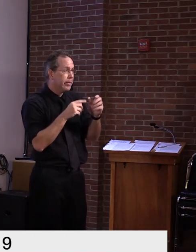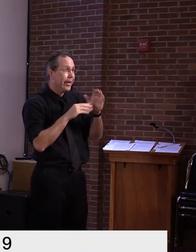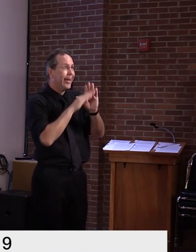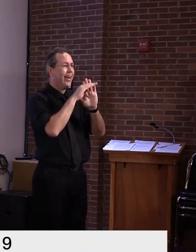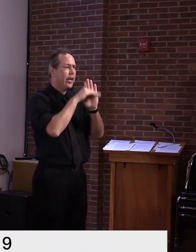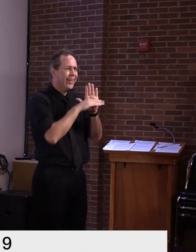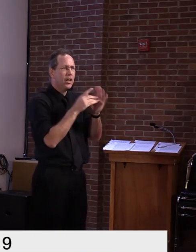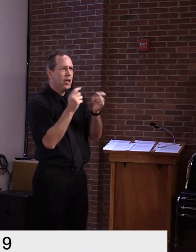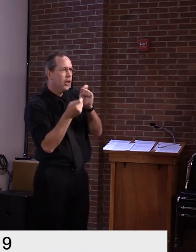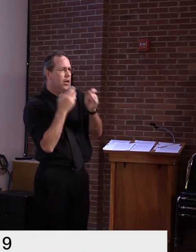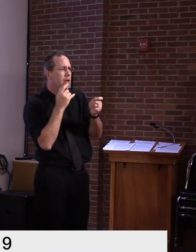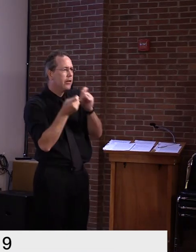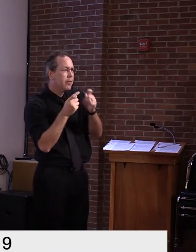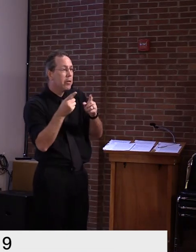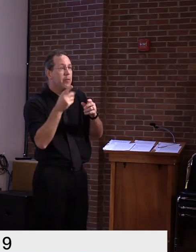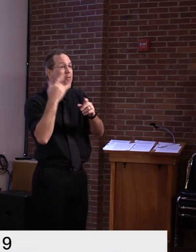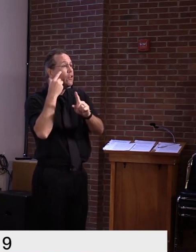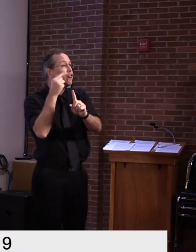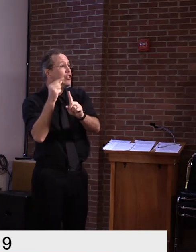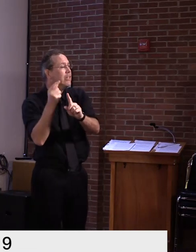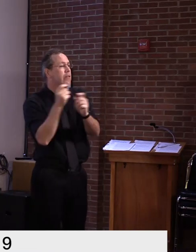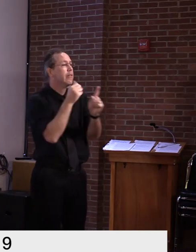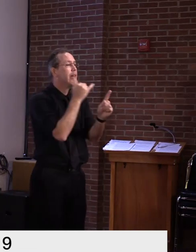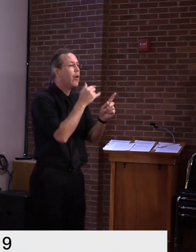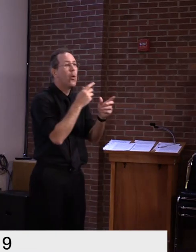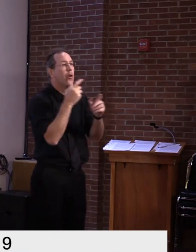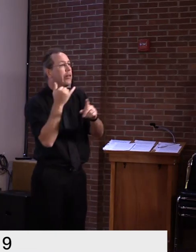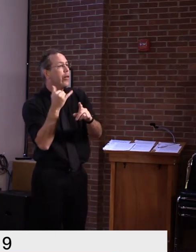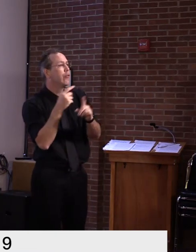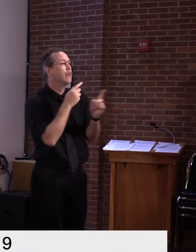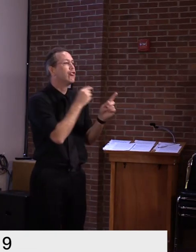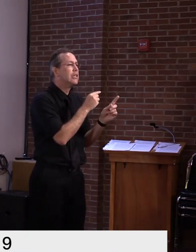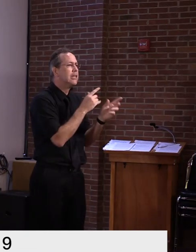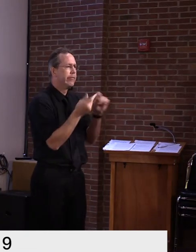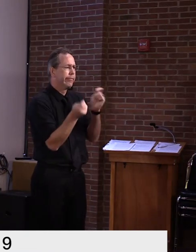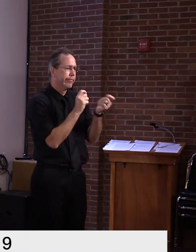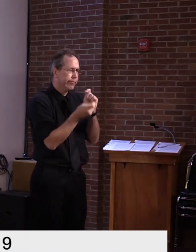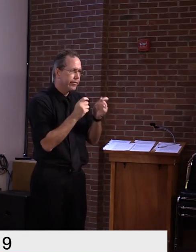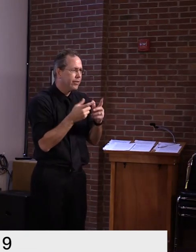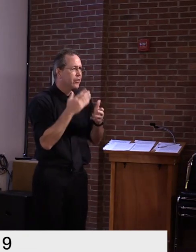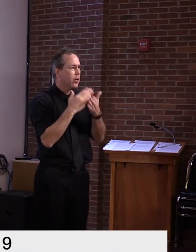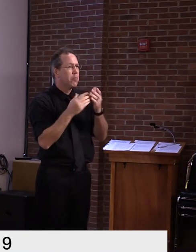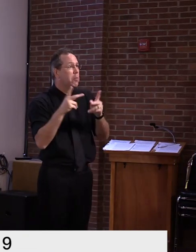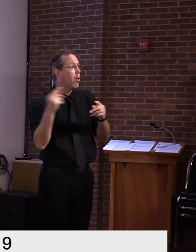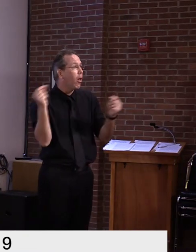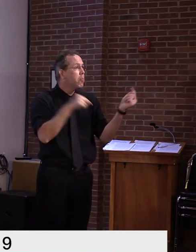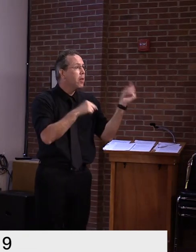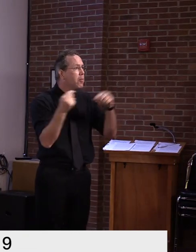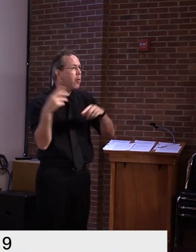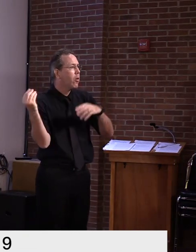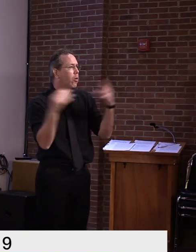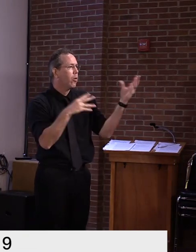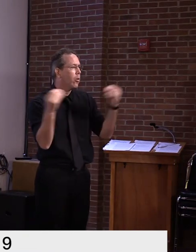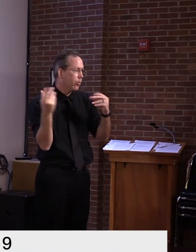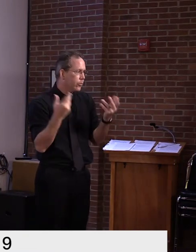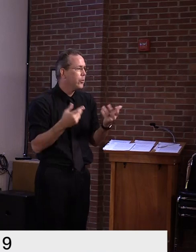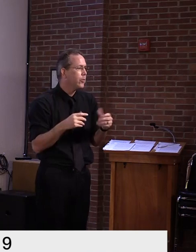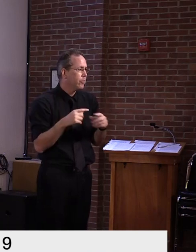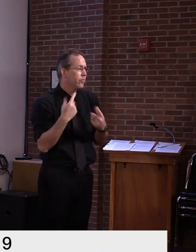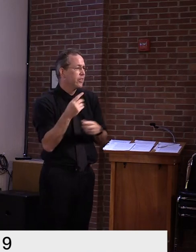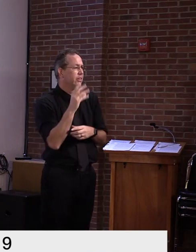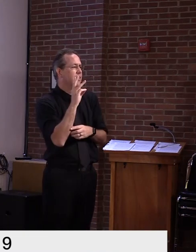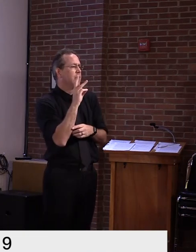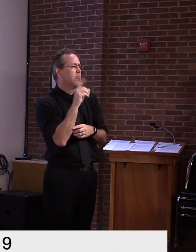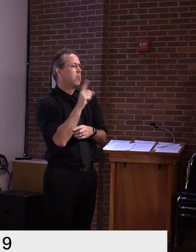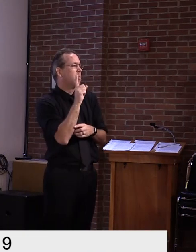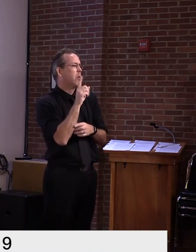at 6.6 million individuals eligible to come to Vermont without a quarantine. You can see when you look around our travel region, Essex